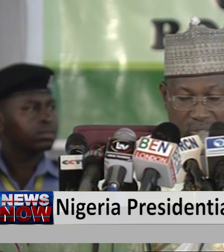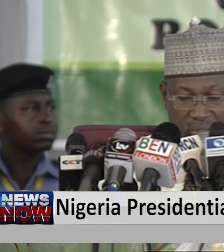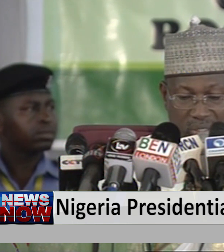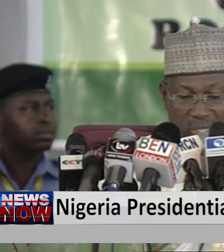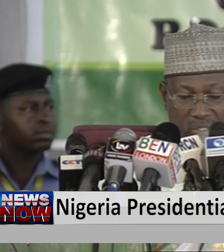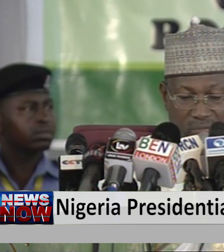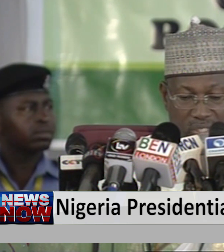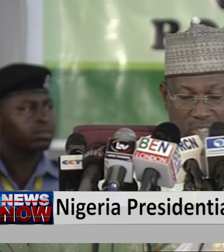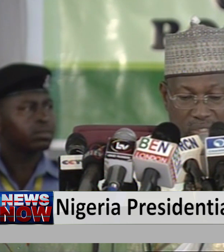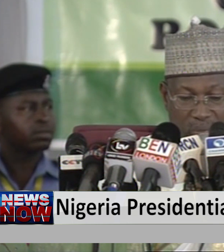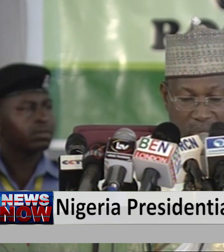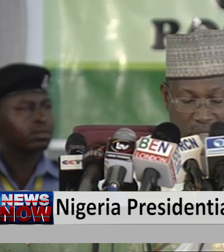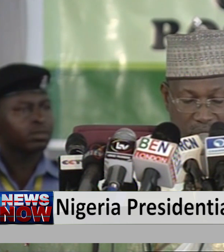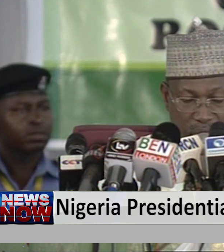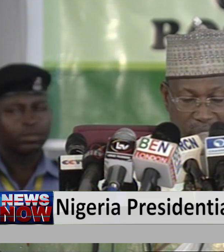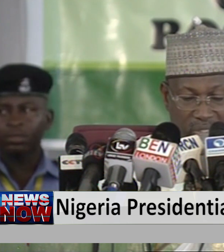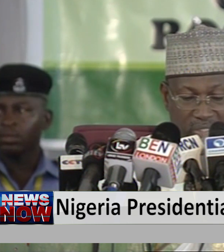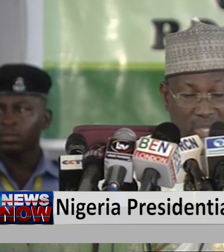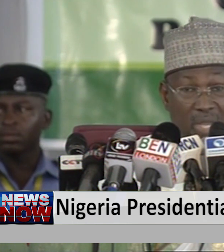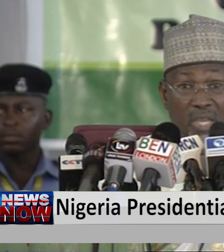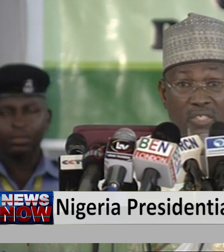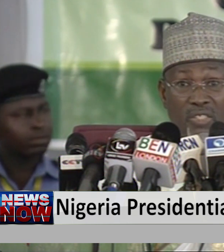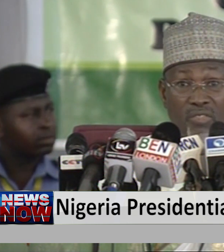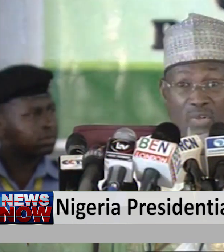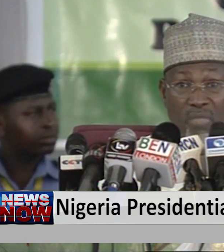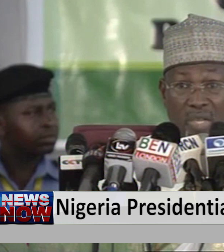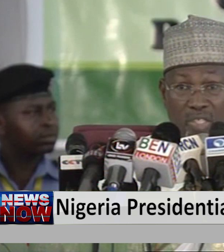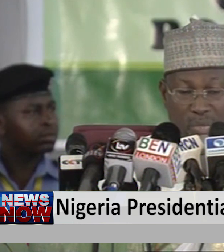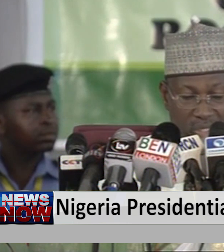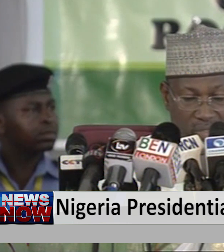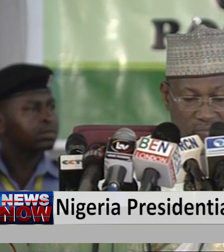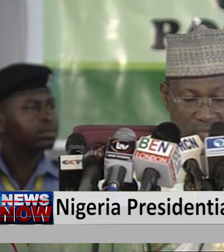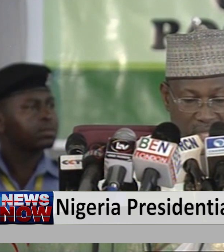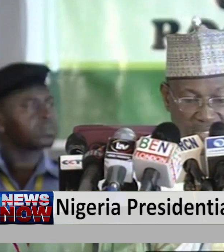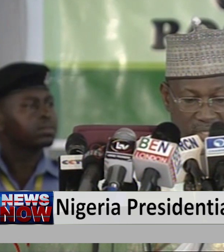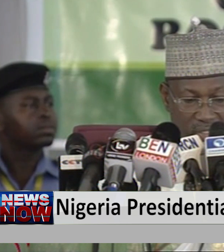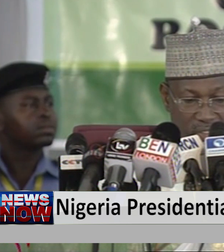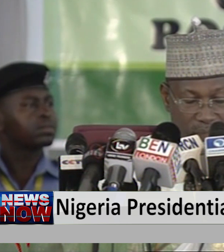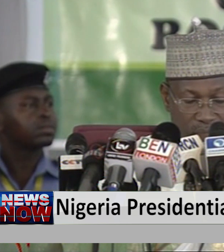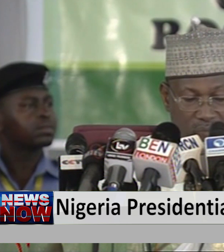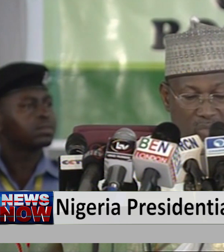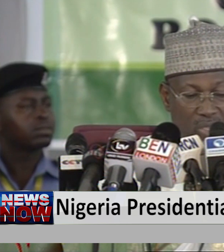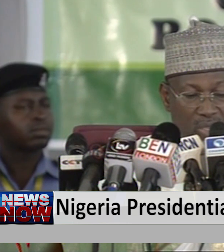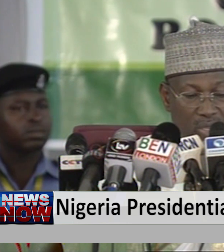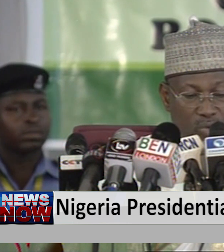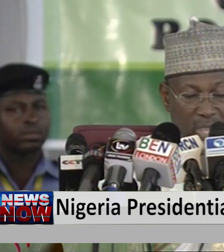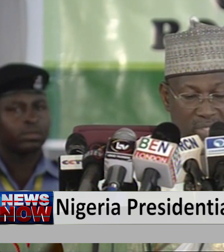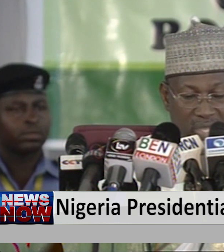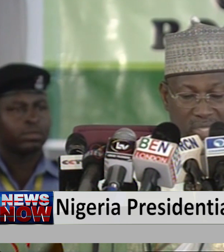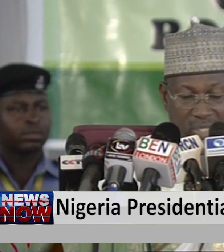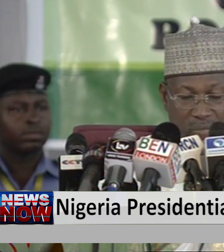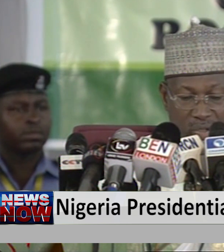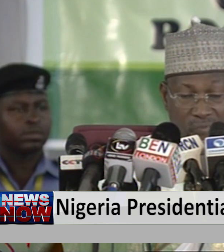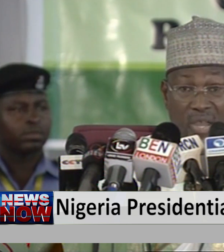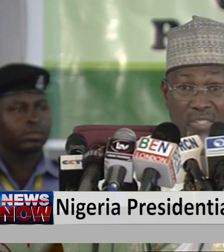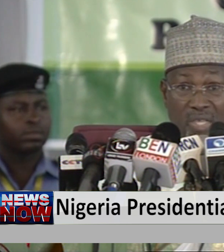the results of the presidential elections from their respective states. We are